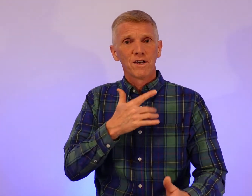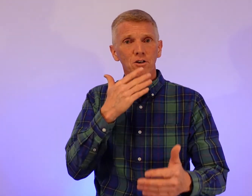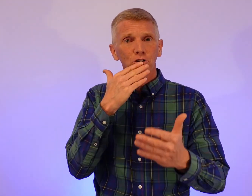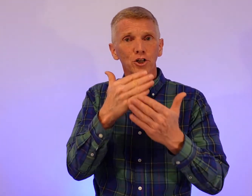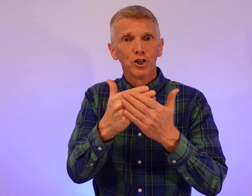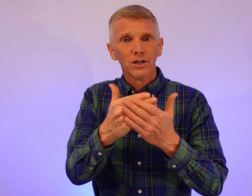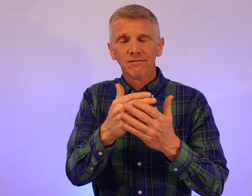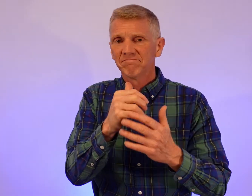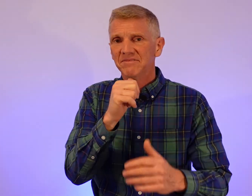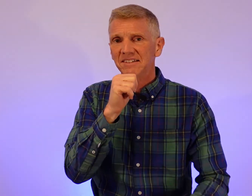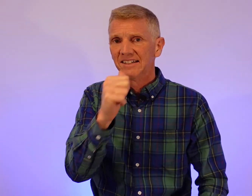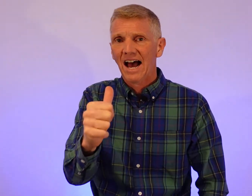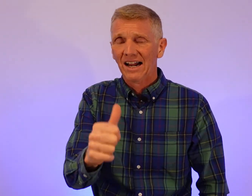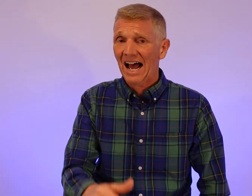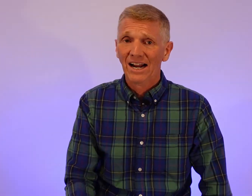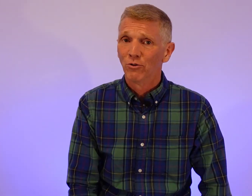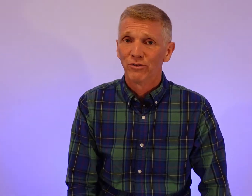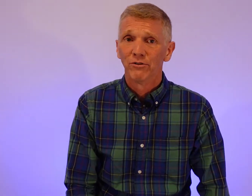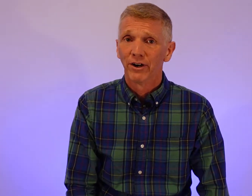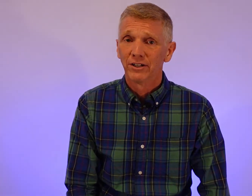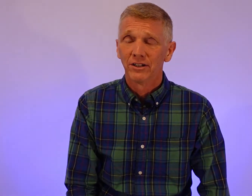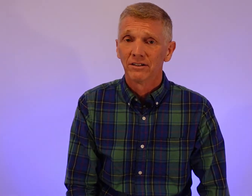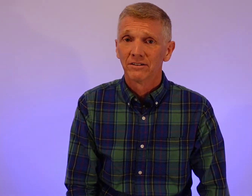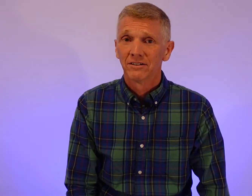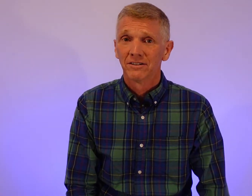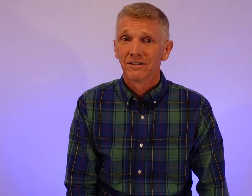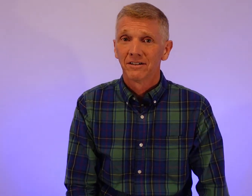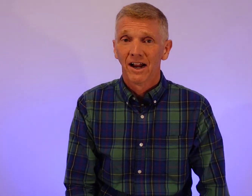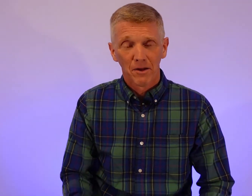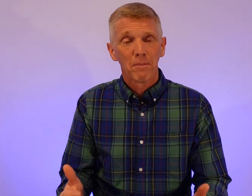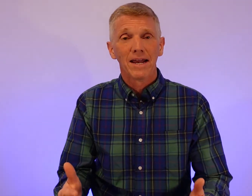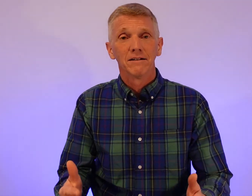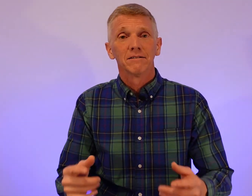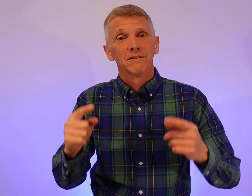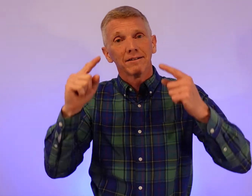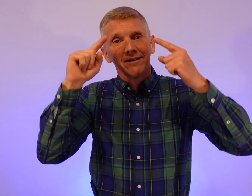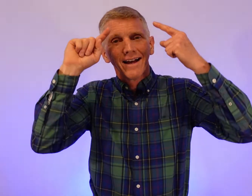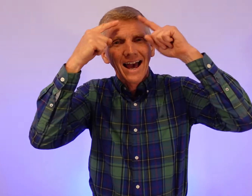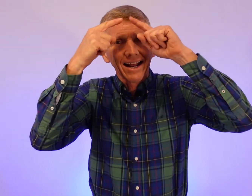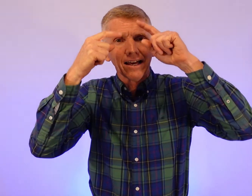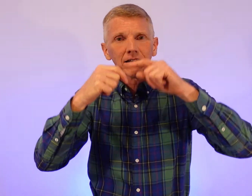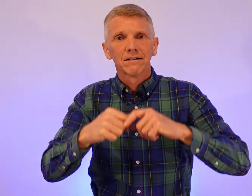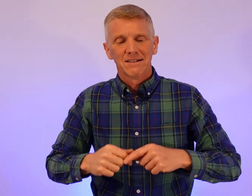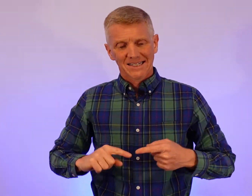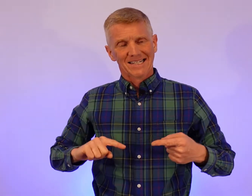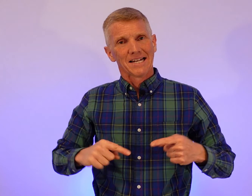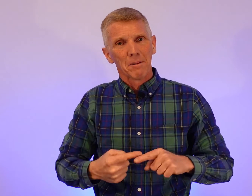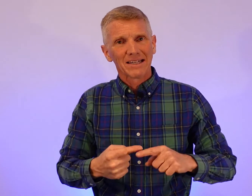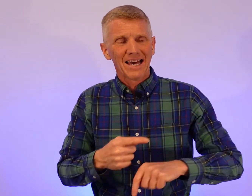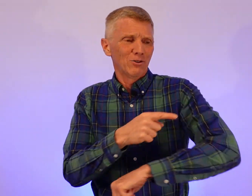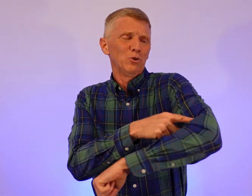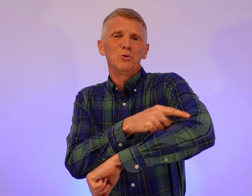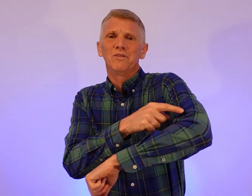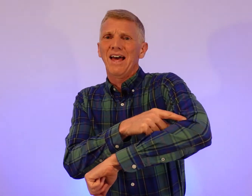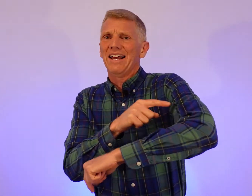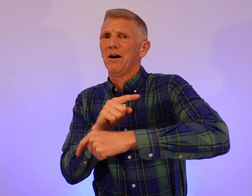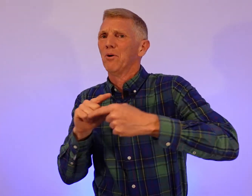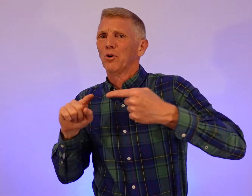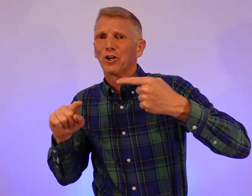Feel good? Not. I don't feel very good. And then pain. Headache, stomach ache. Ooh, that elbow